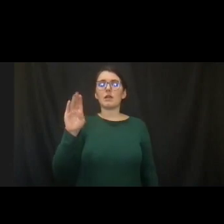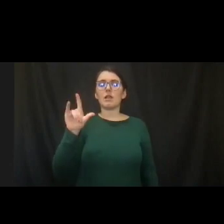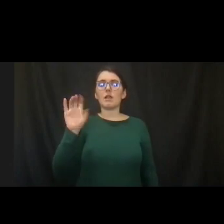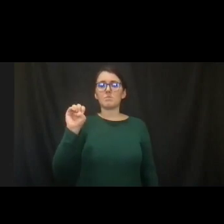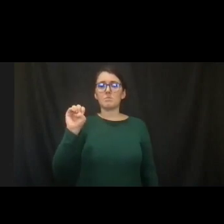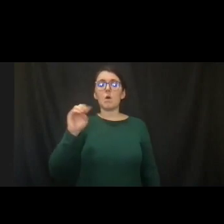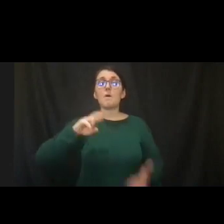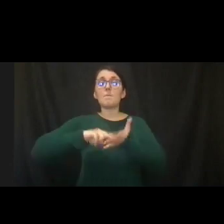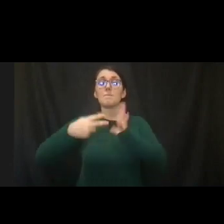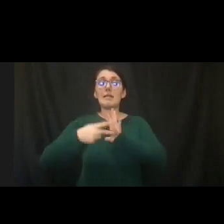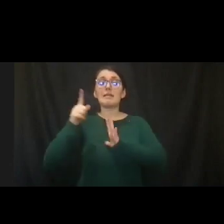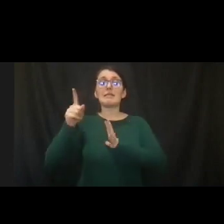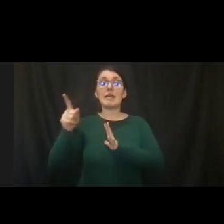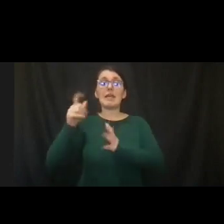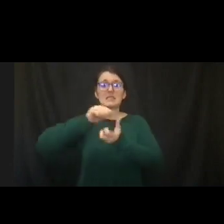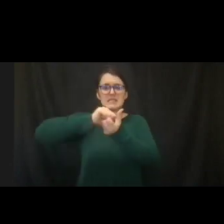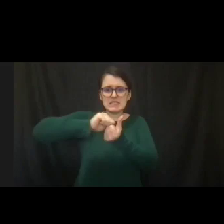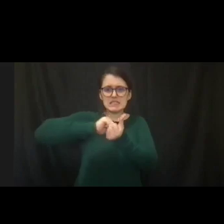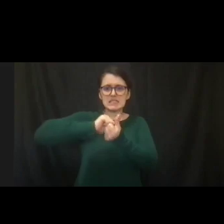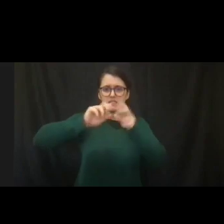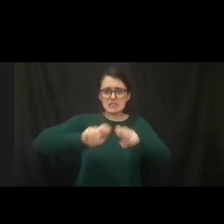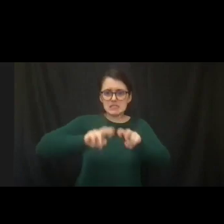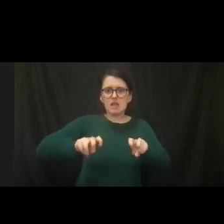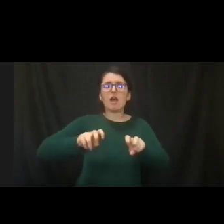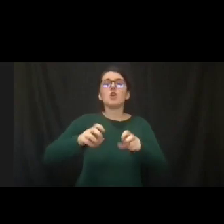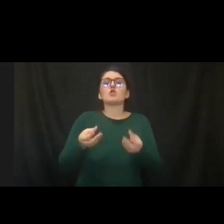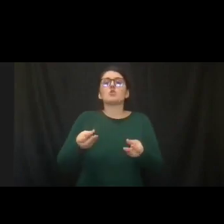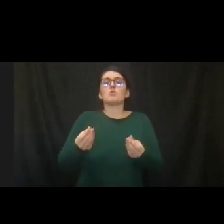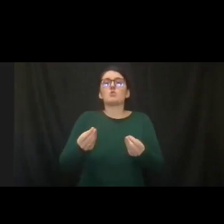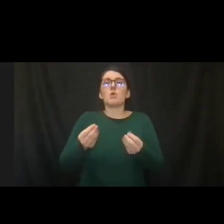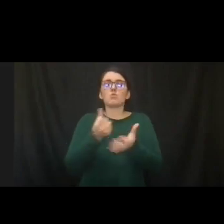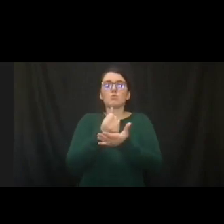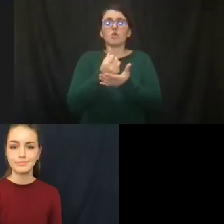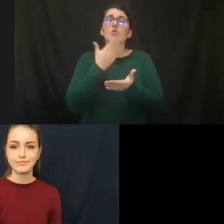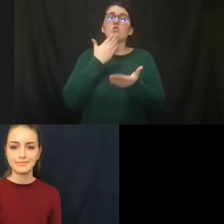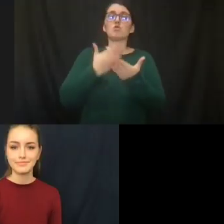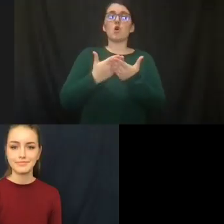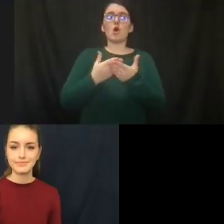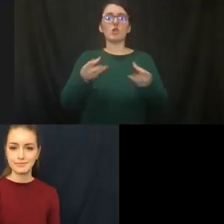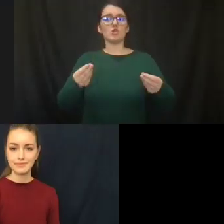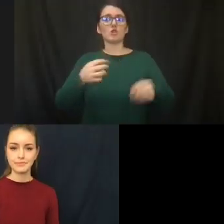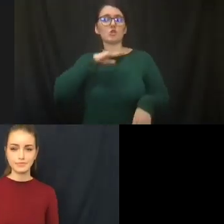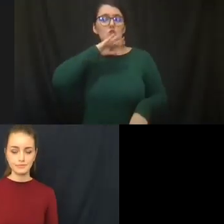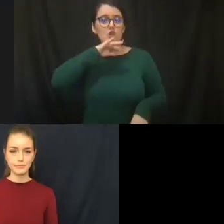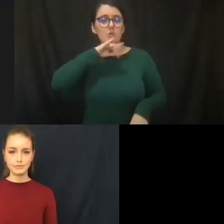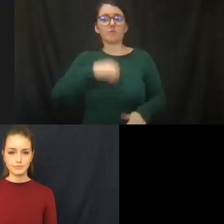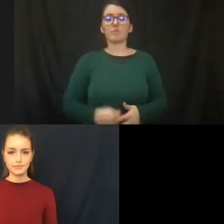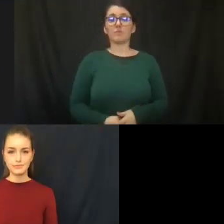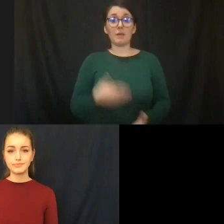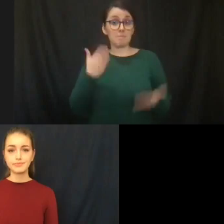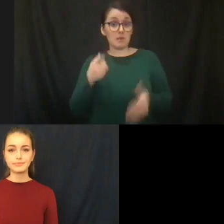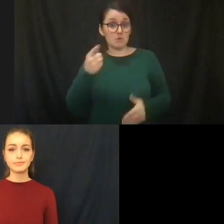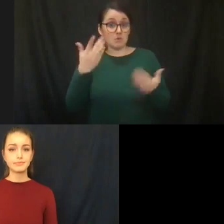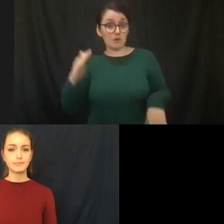into usable, nutrient-rich soil. So a lot of you may be familiar with composting. It